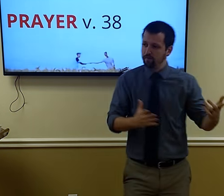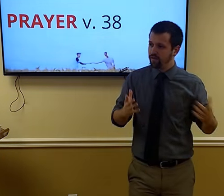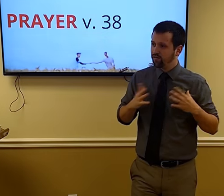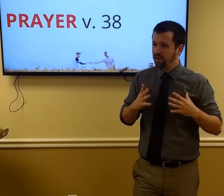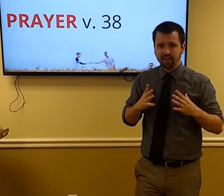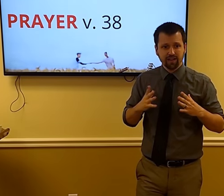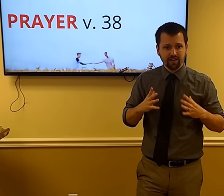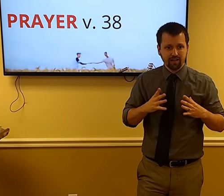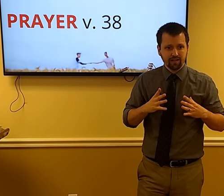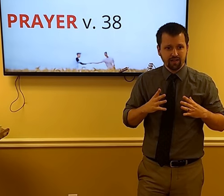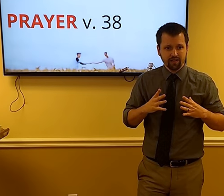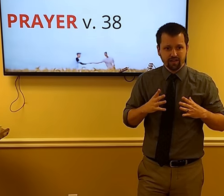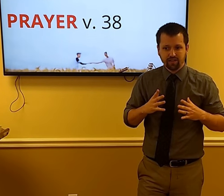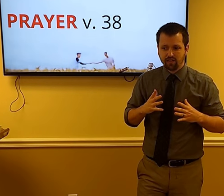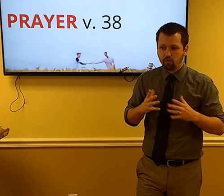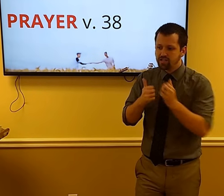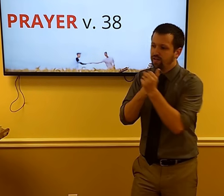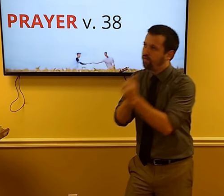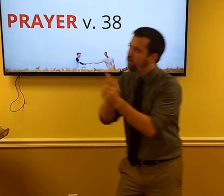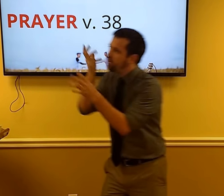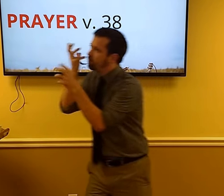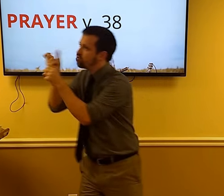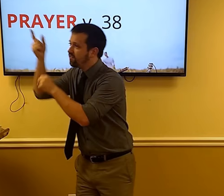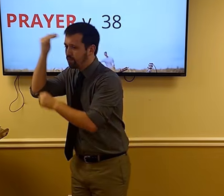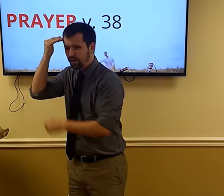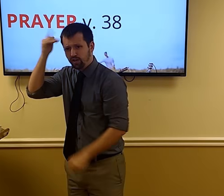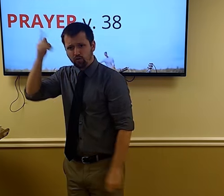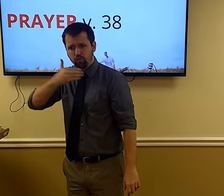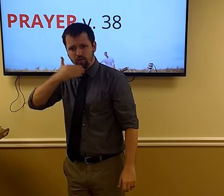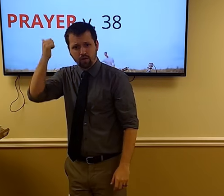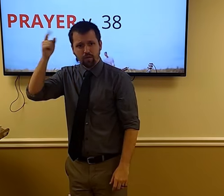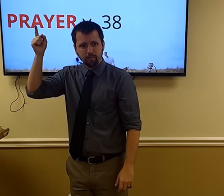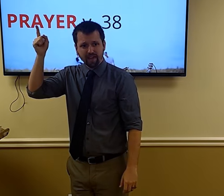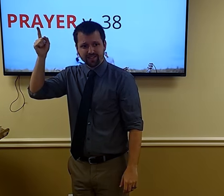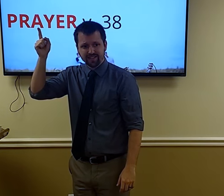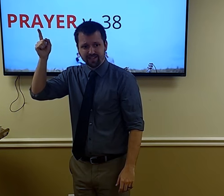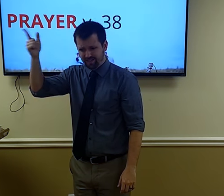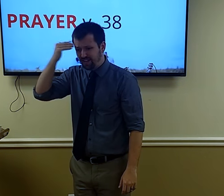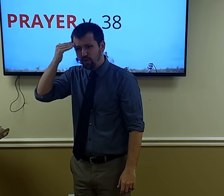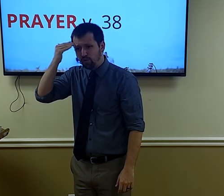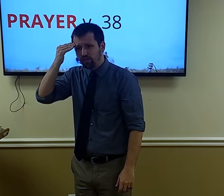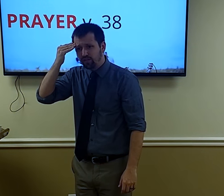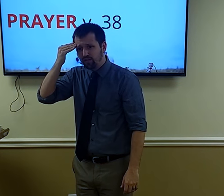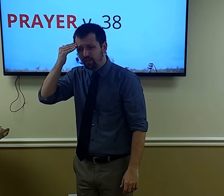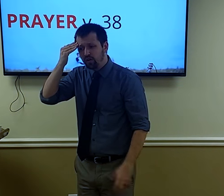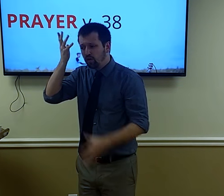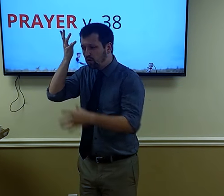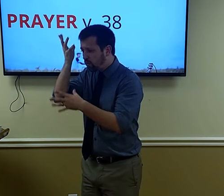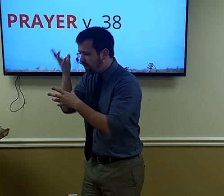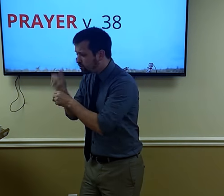That's fine. So we just need to follow Him and trust Him. He knows best. He knows. We need to